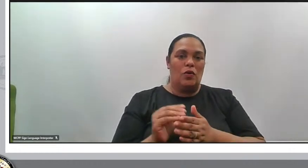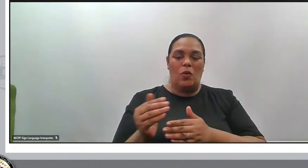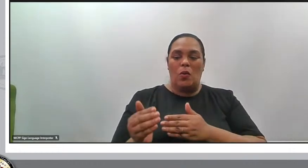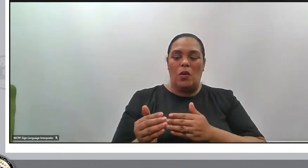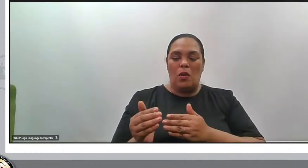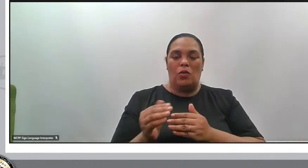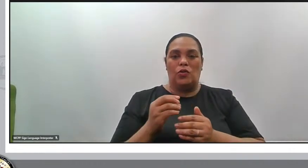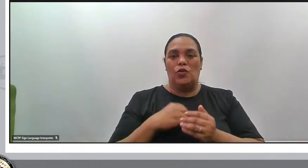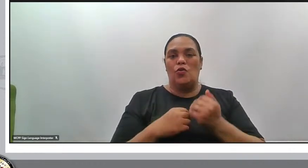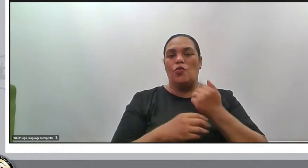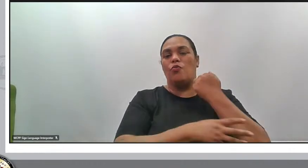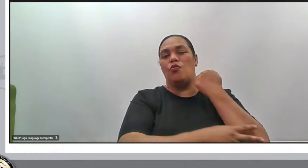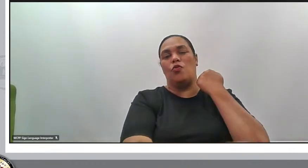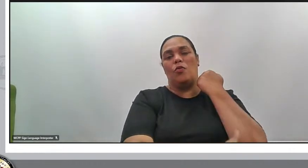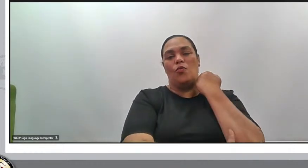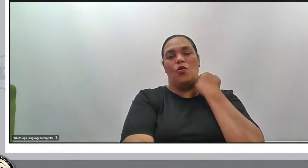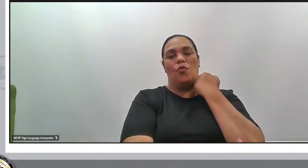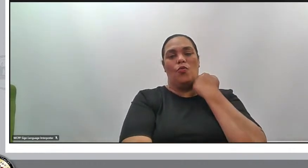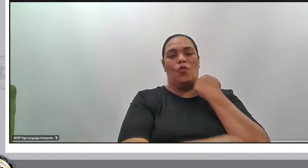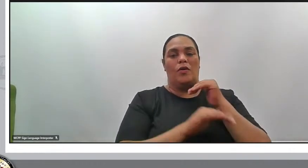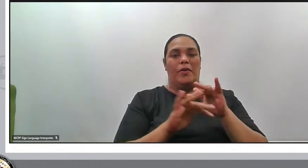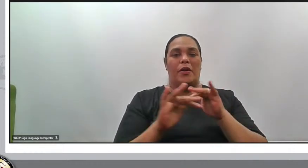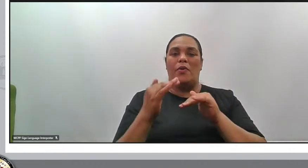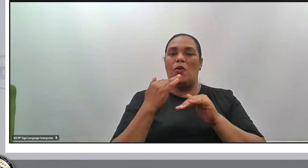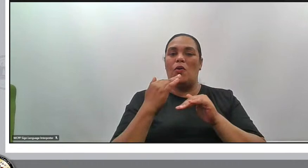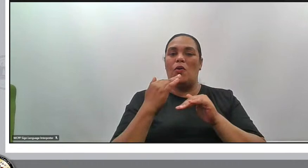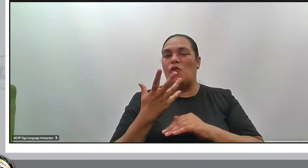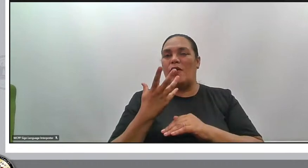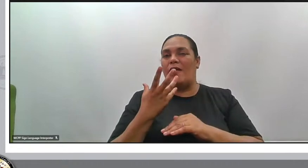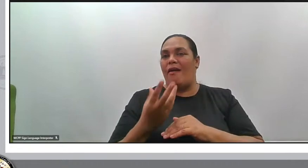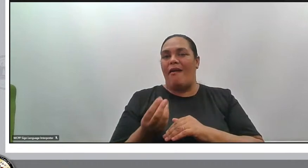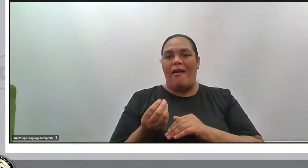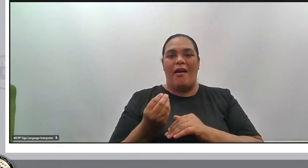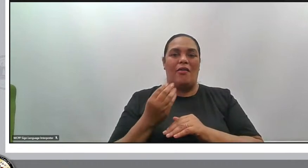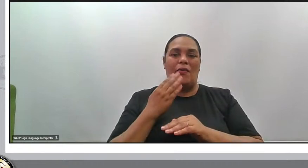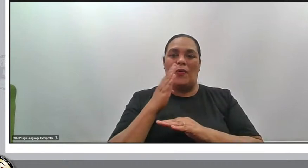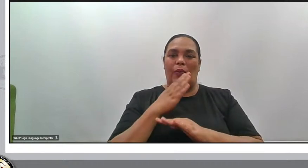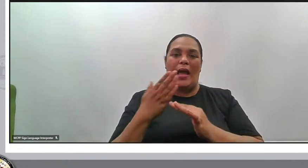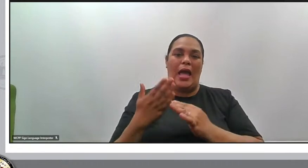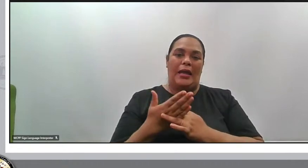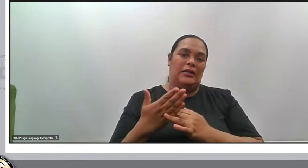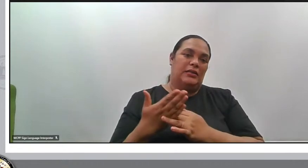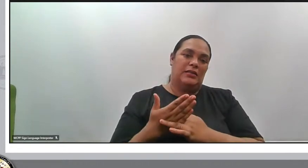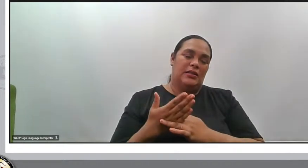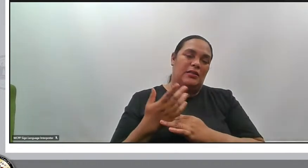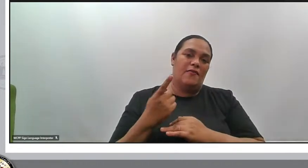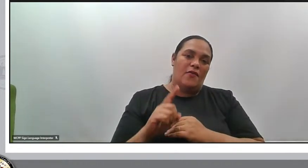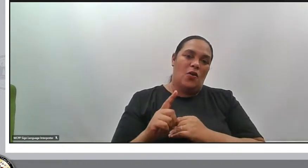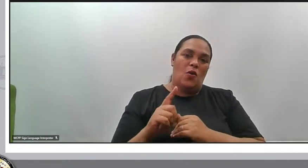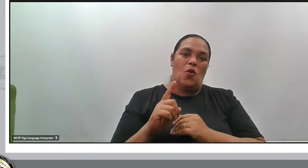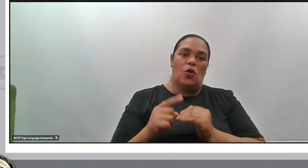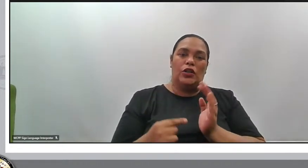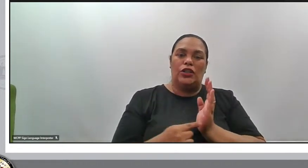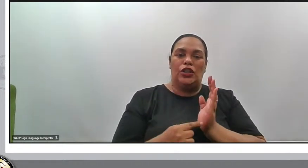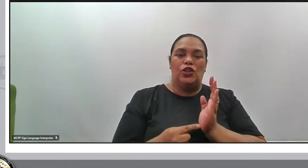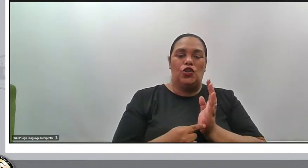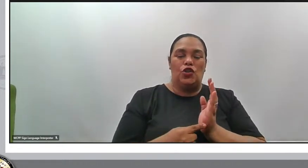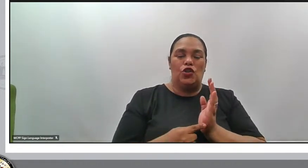to the poorest of the poor, who might not necessarily have access to digital